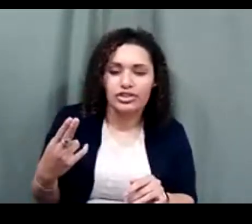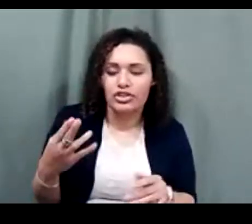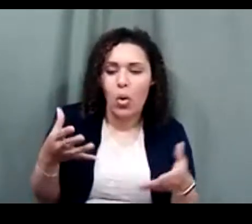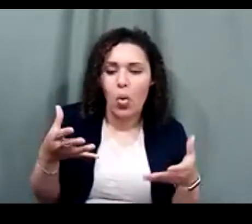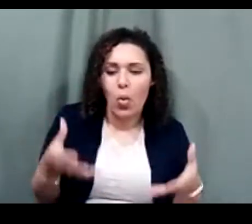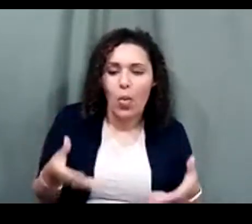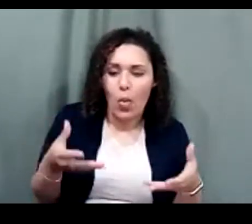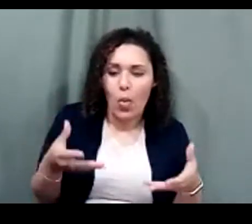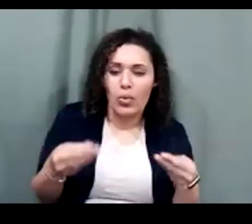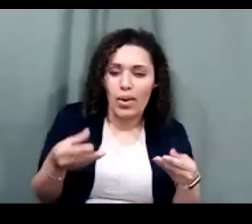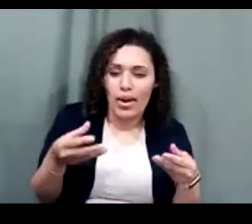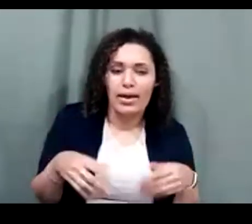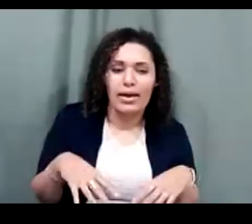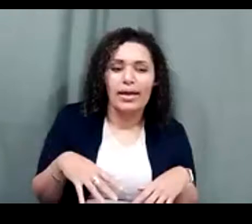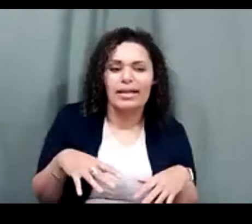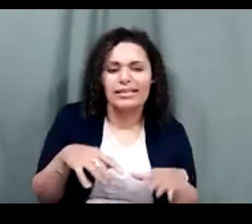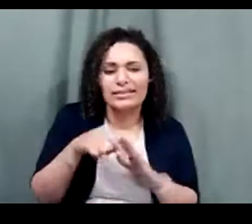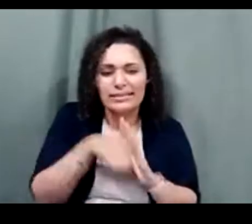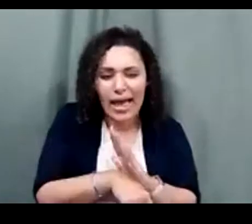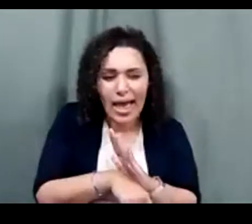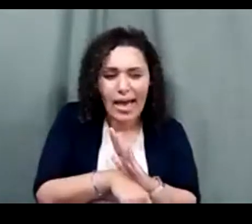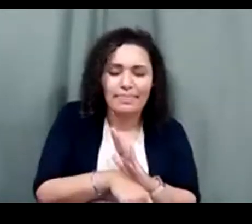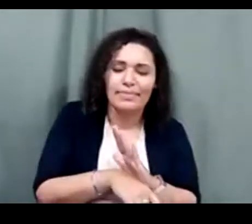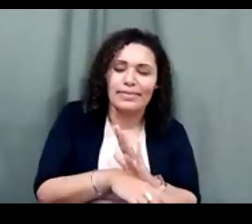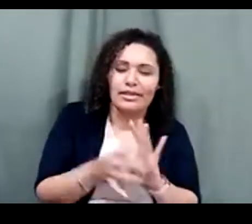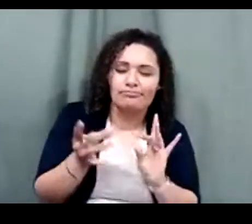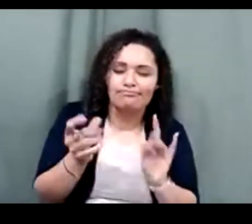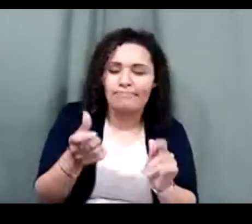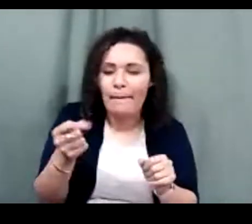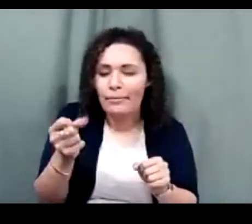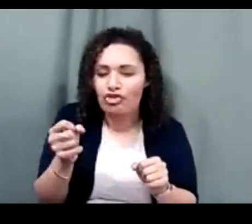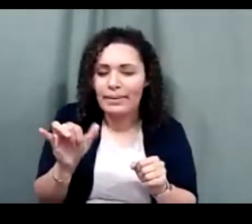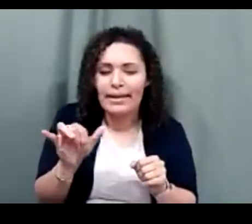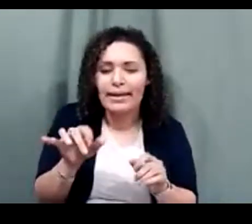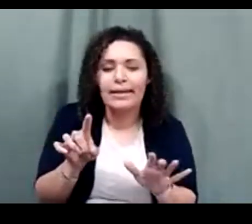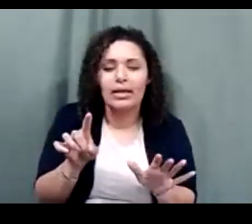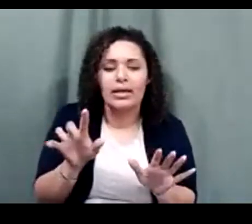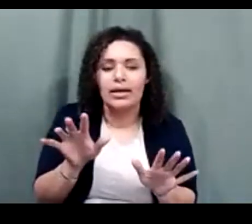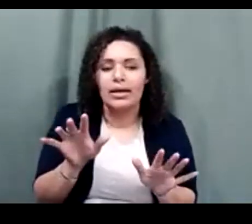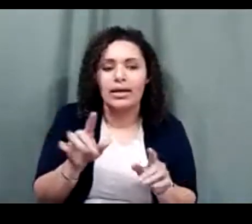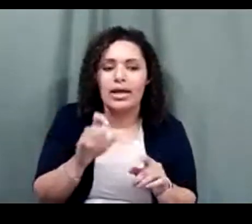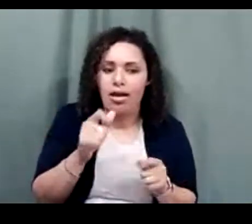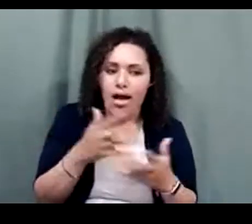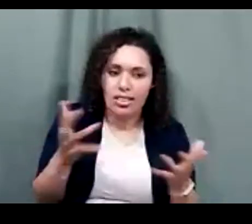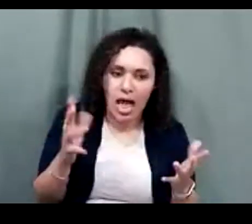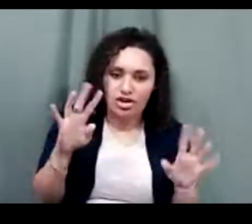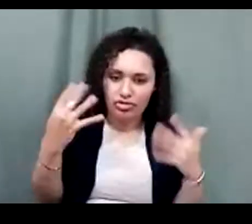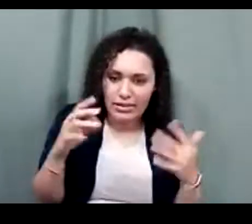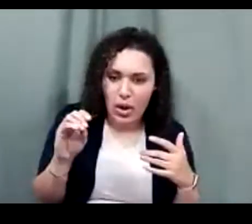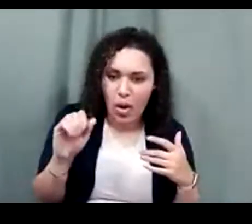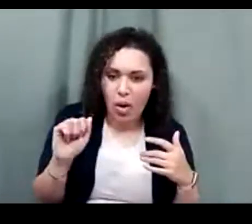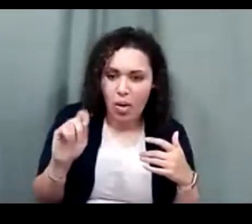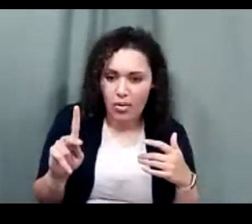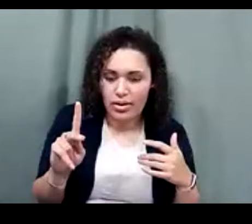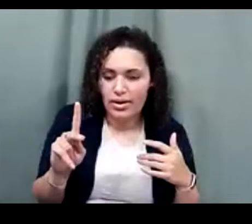way, like heft and depth and kind of creaminess, but not a lot of crazy oak flavors if you go